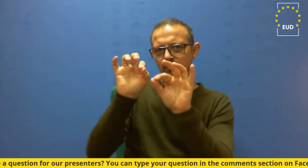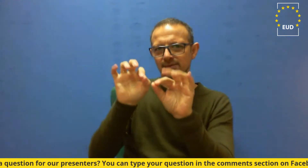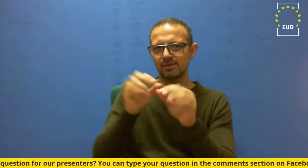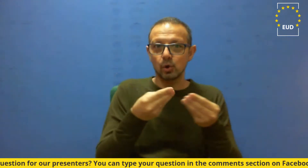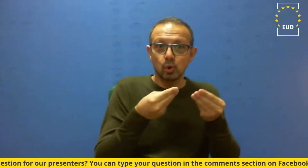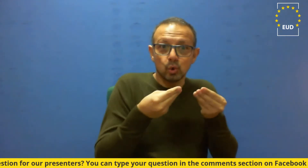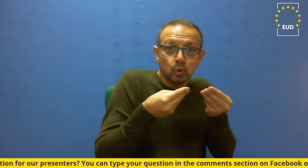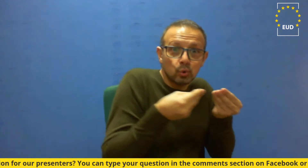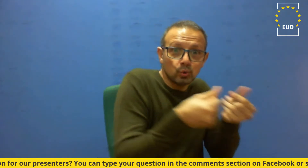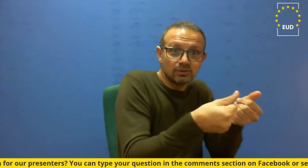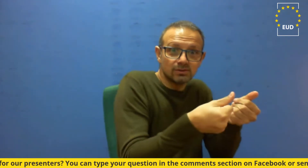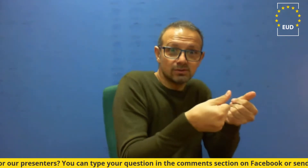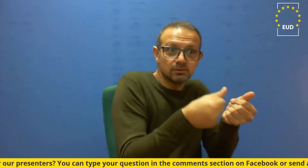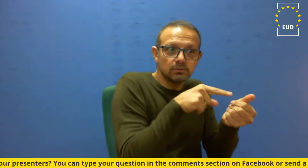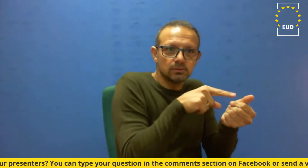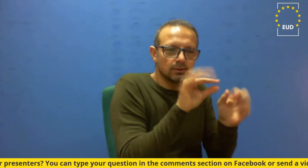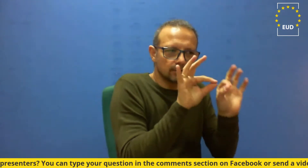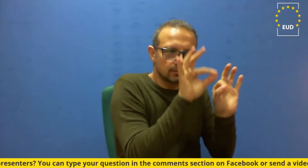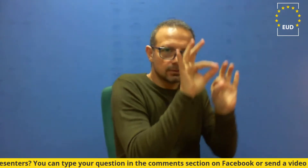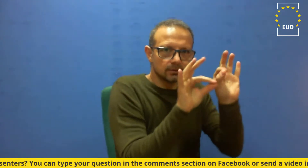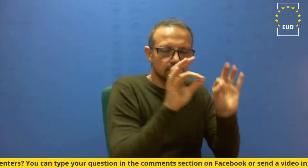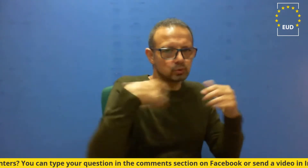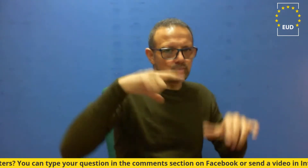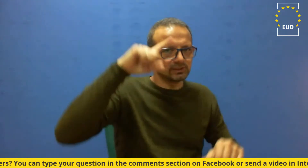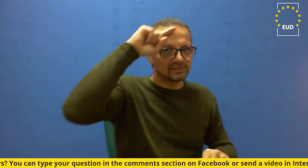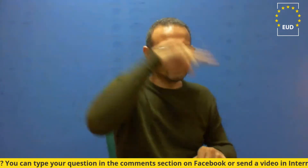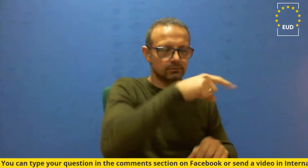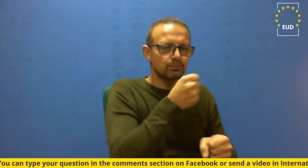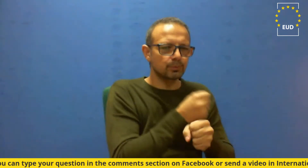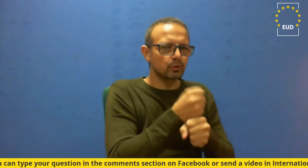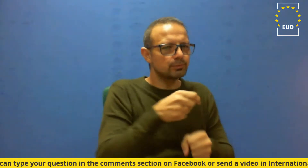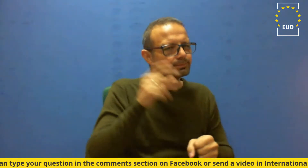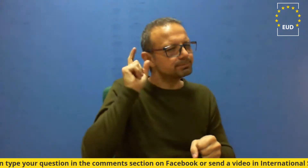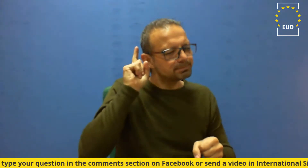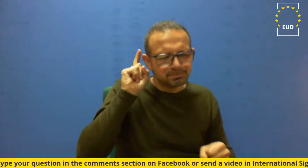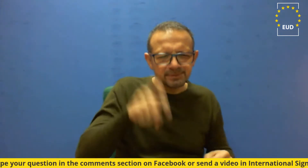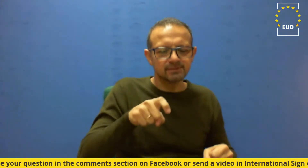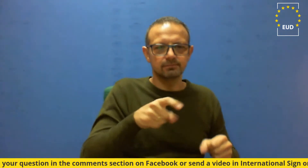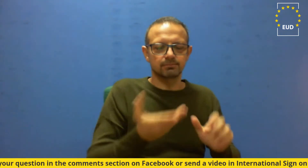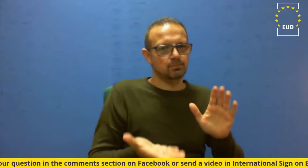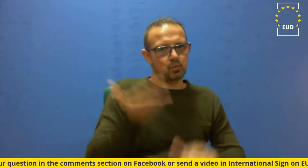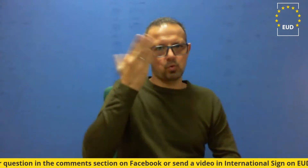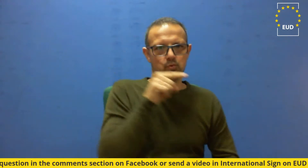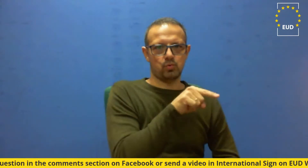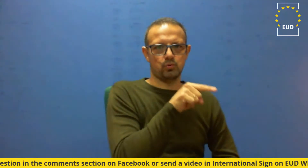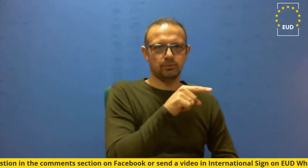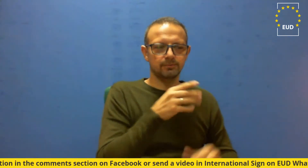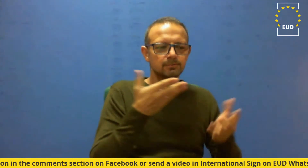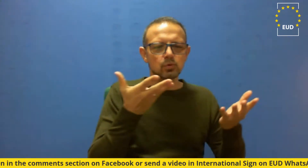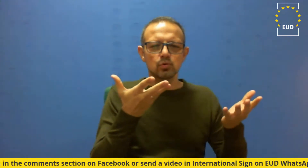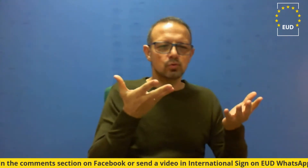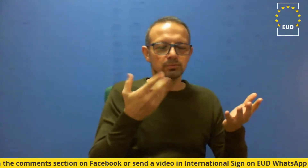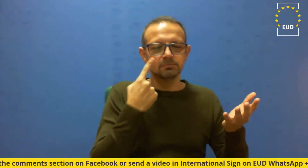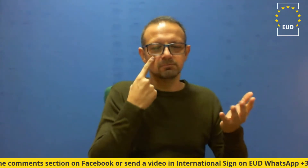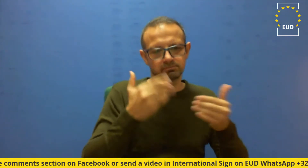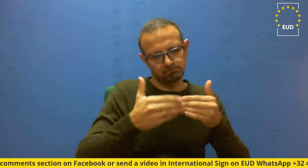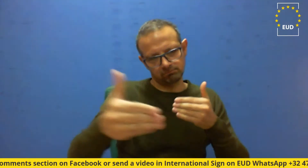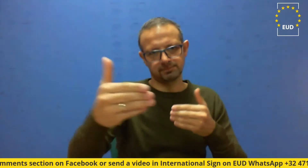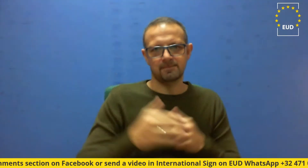We still need to look at the quality of interpretation. That is very difficult, and there needs some more work needs to be done